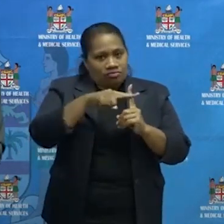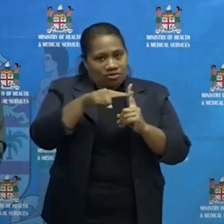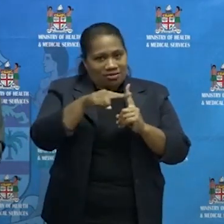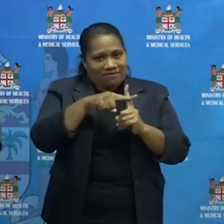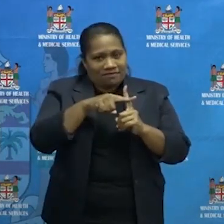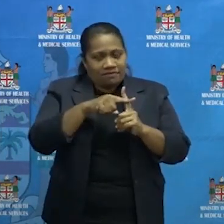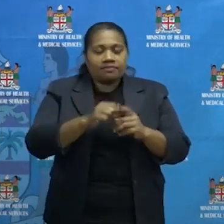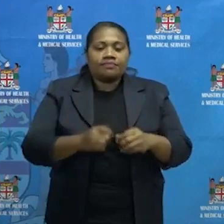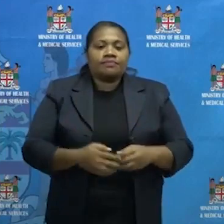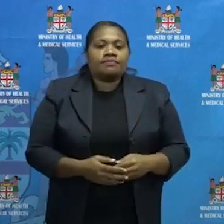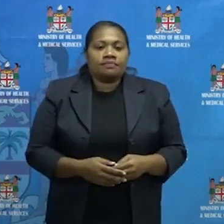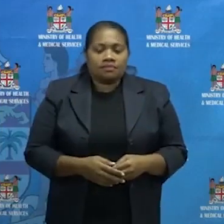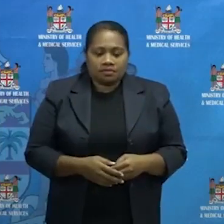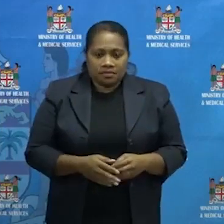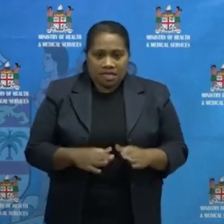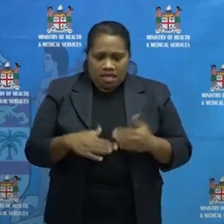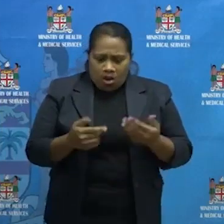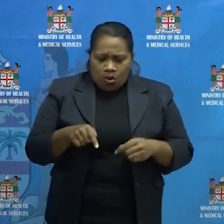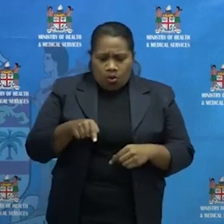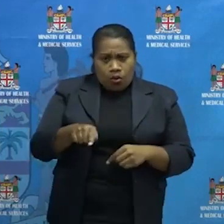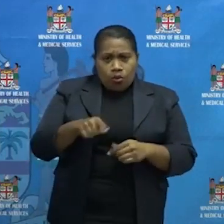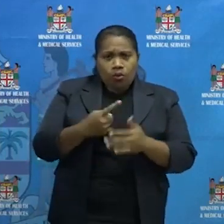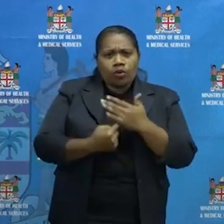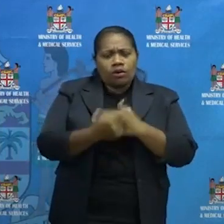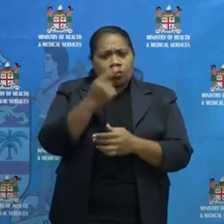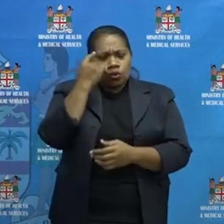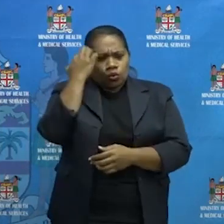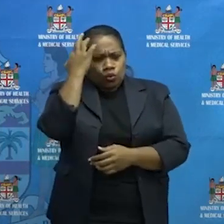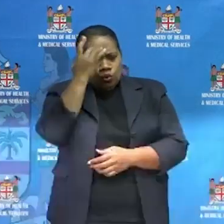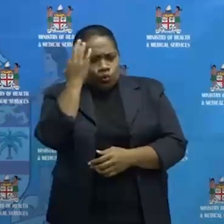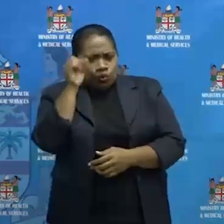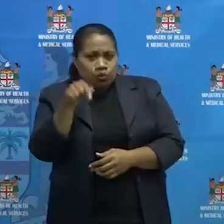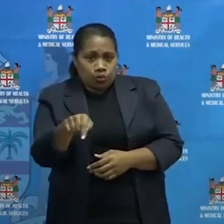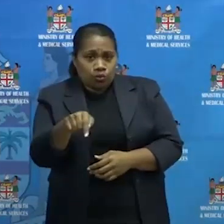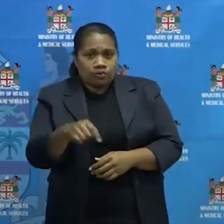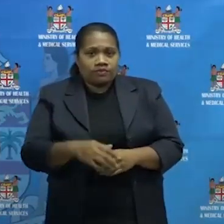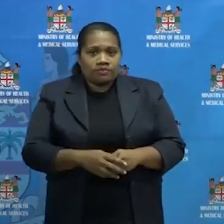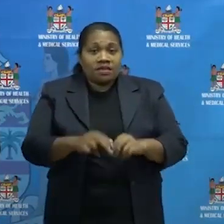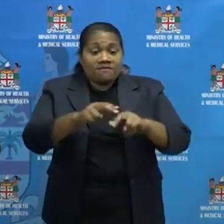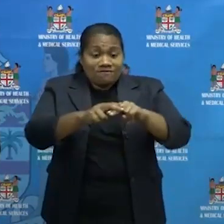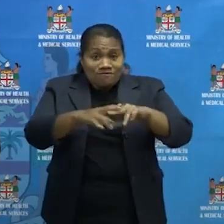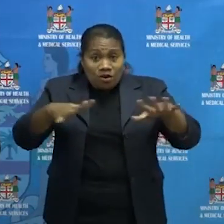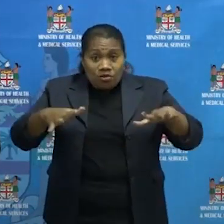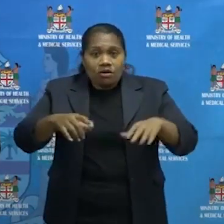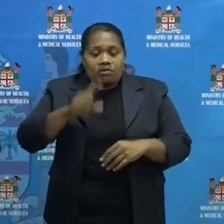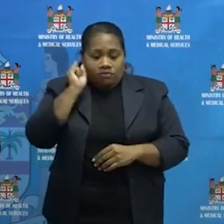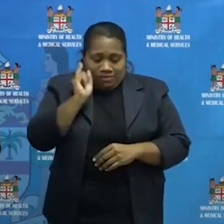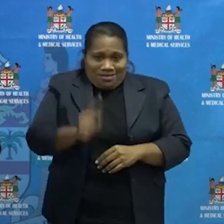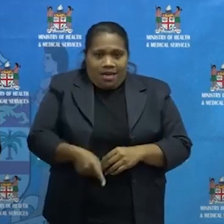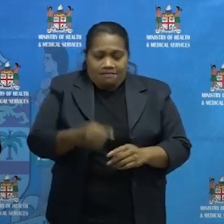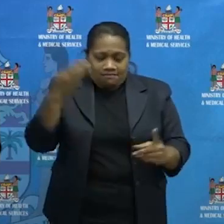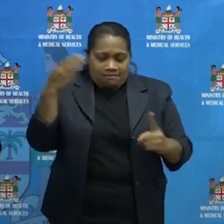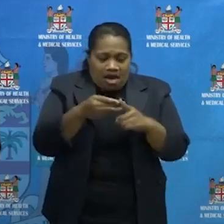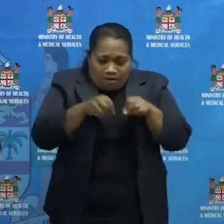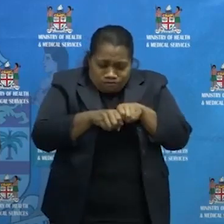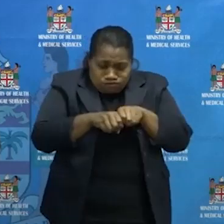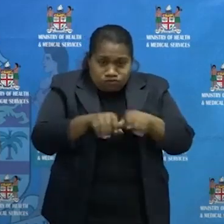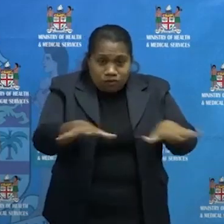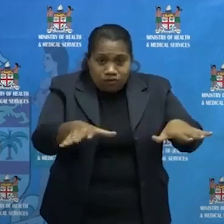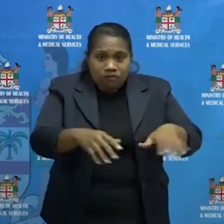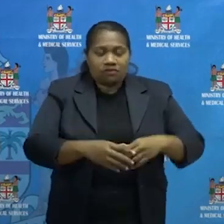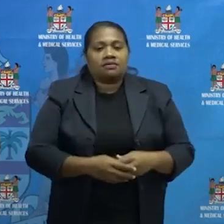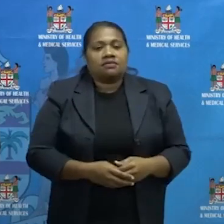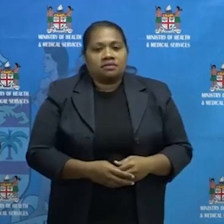This case solidifies our concern that this funeral is the epicenter of an outbreak. We are treating it as a